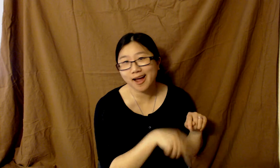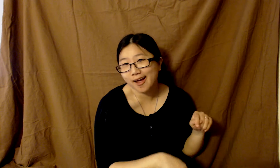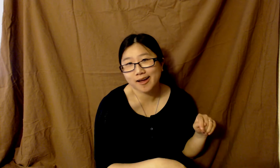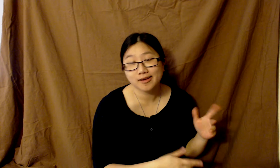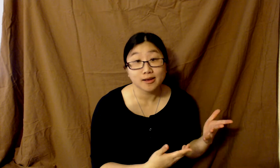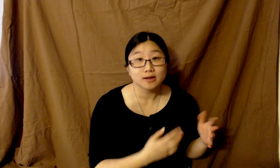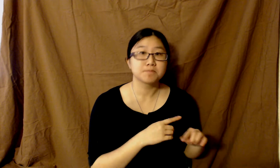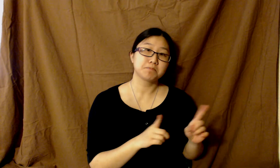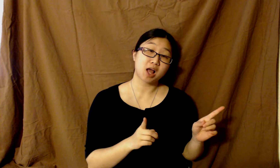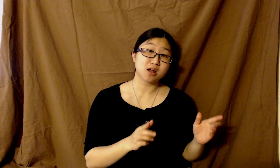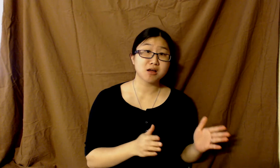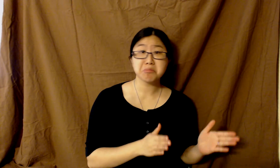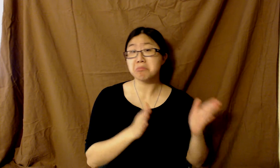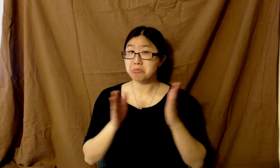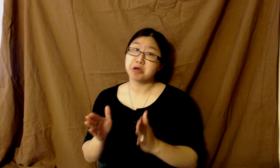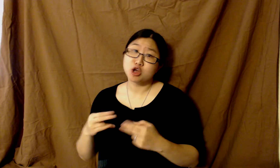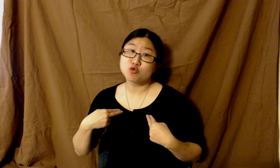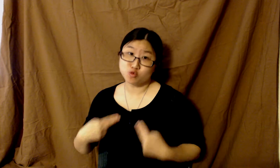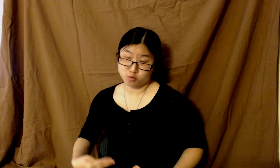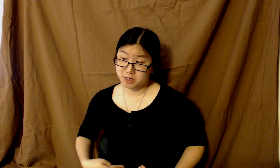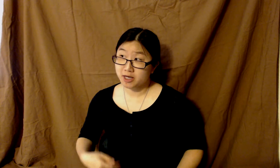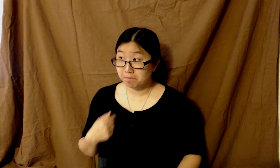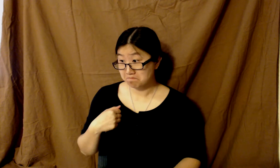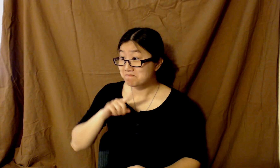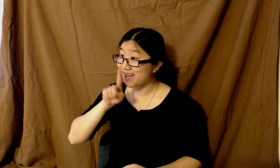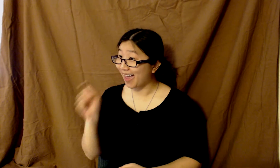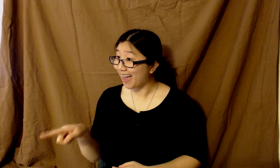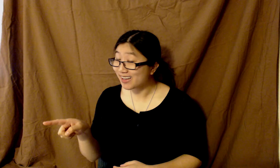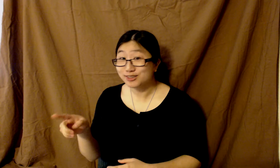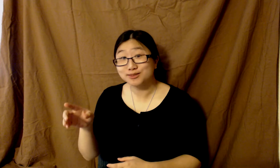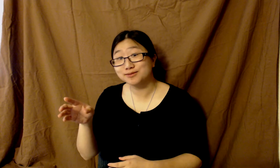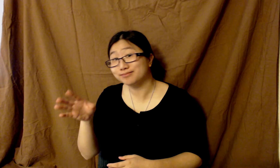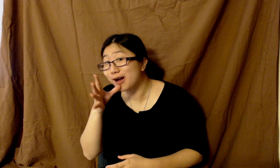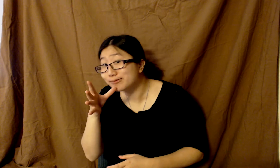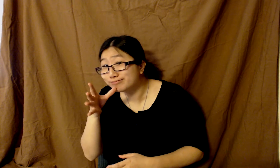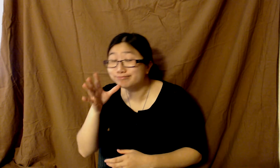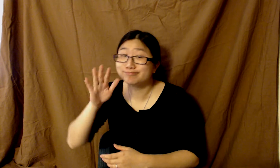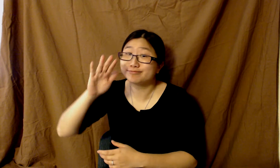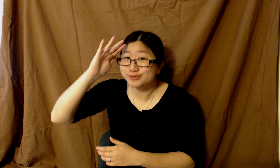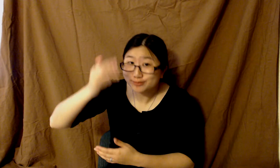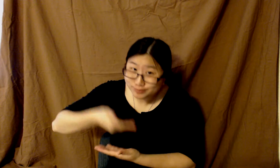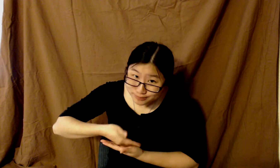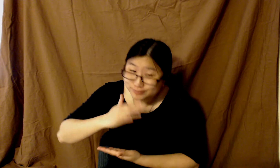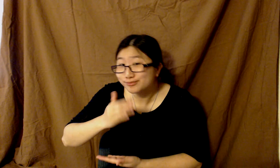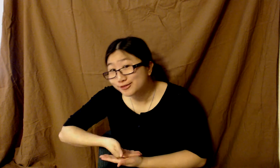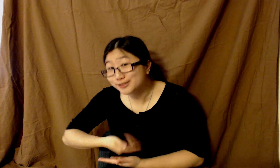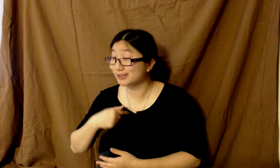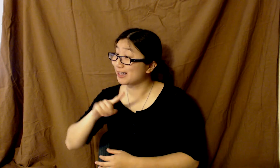parent, or your child, how they feel doesn't mean that they can tell you. They may not have words to explain what it is they're feeling, and they may not